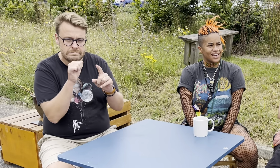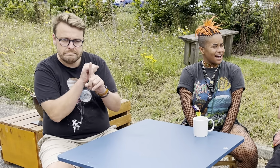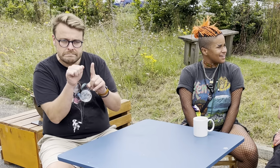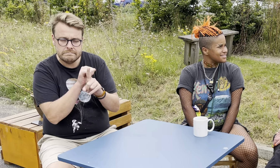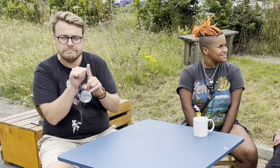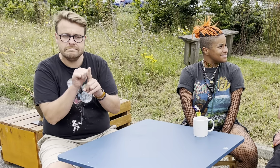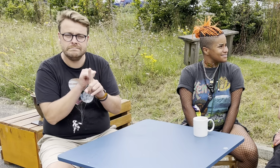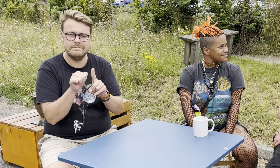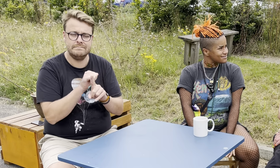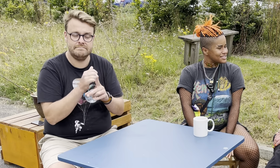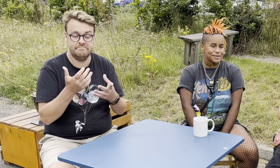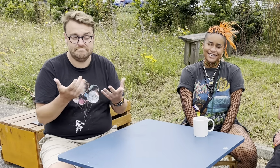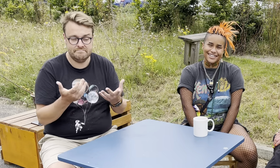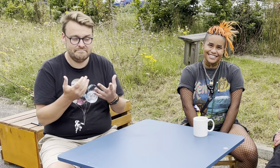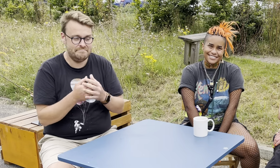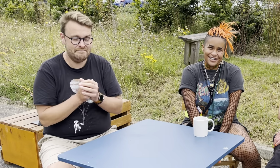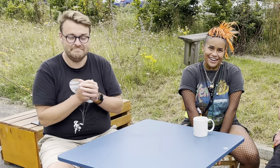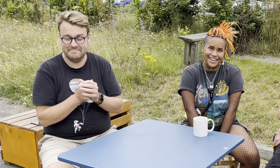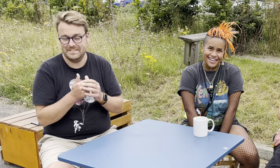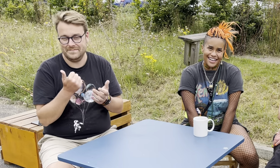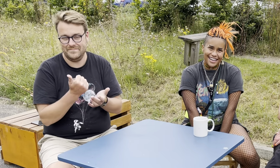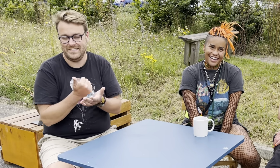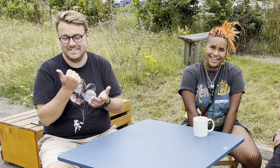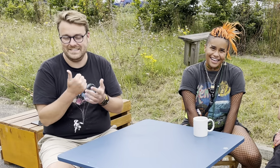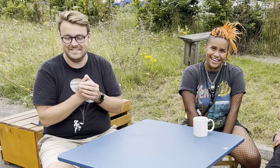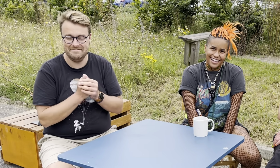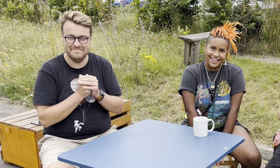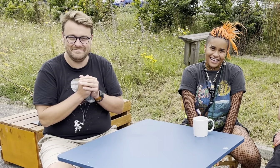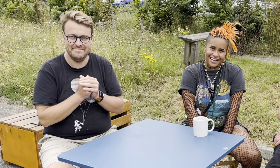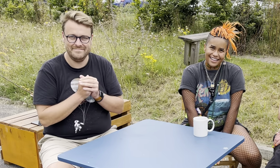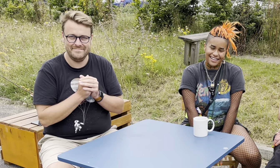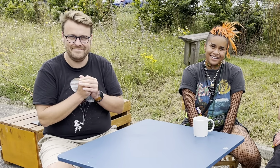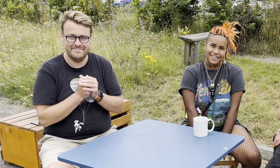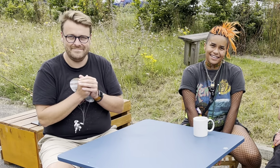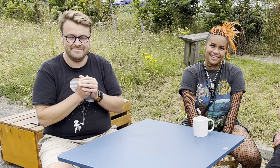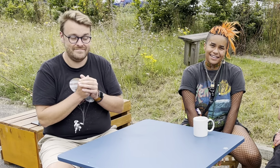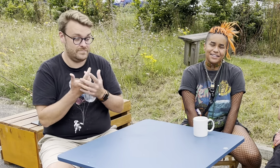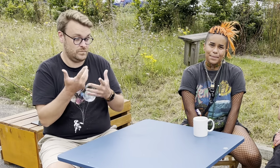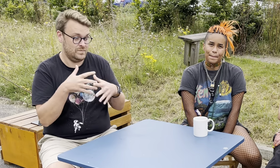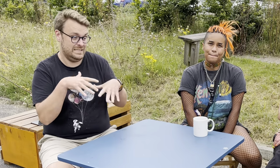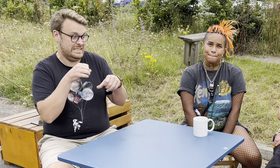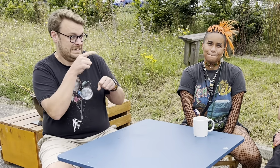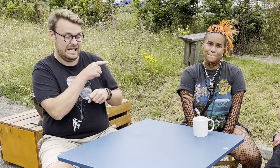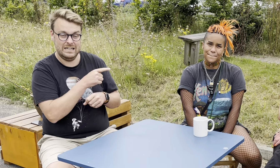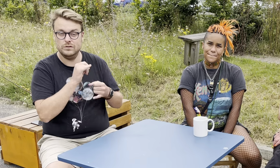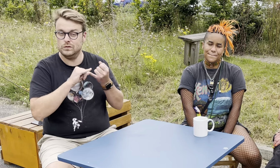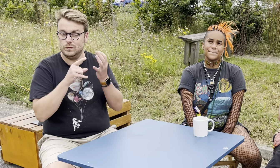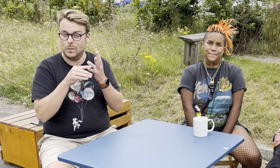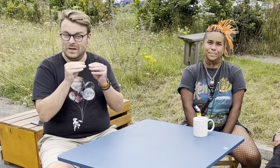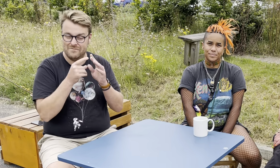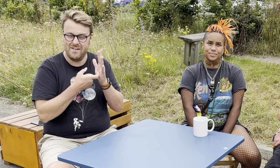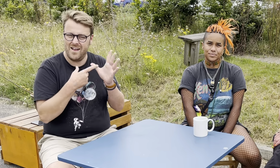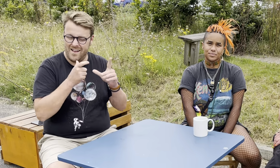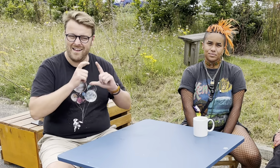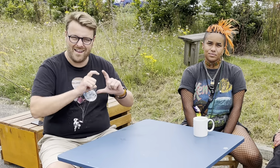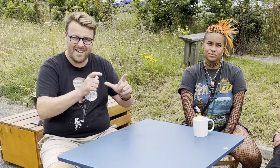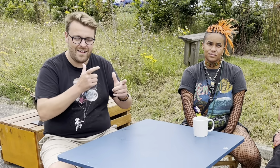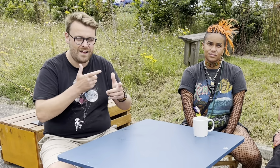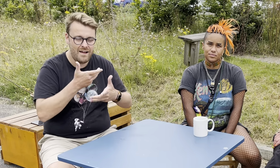yeah, it's been good, it's been great. That's great, thank you. Maybe if we start then with Subira and coming into this process, we kind of shifted from week 1